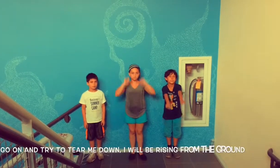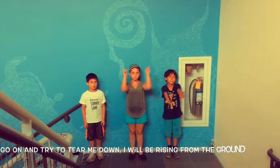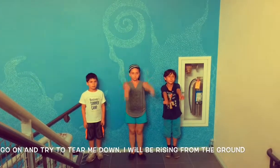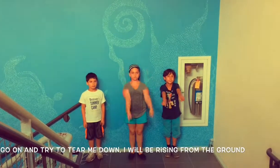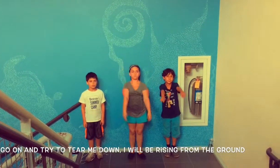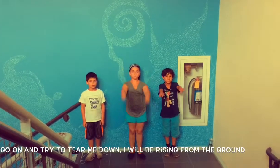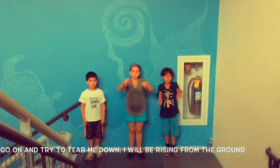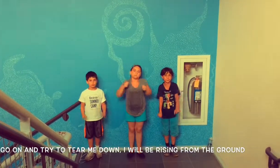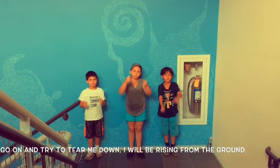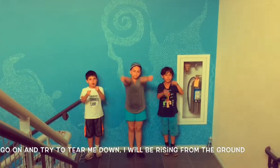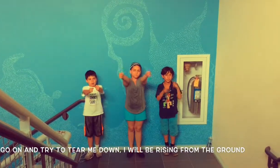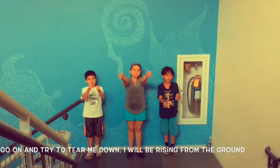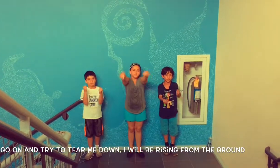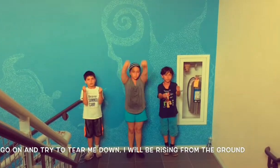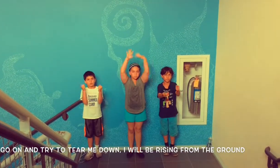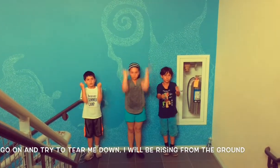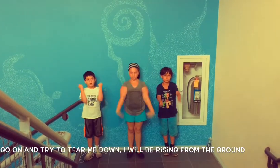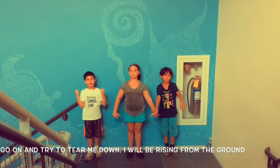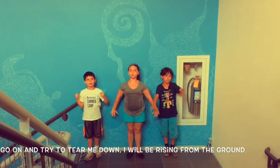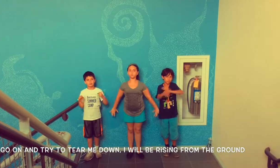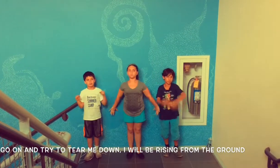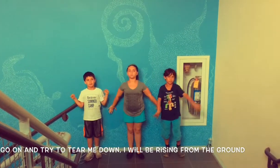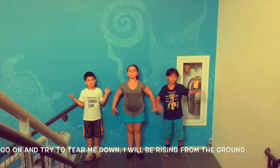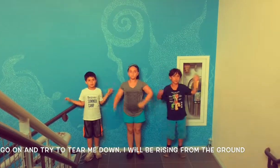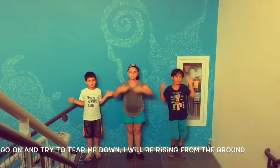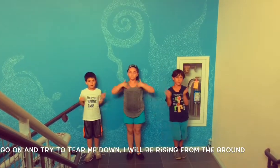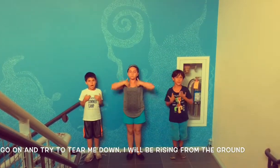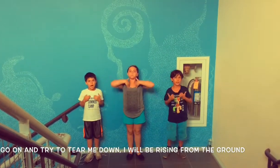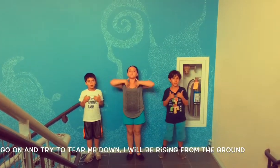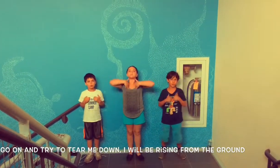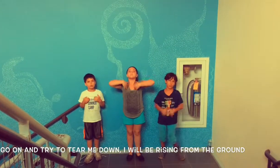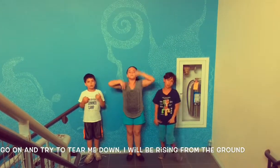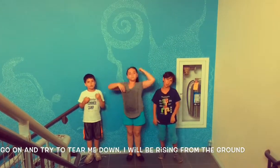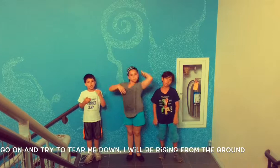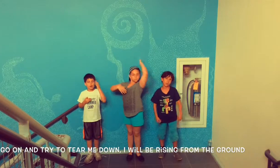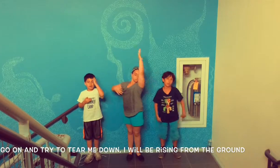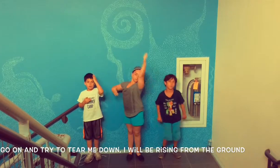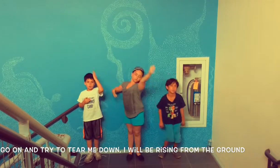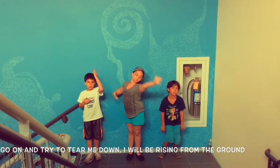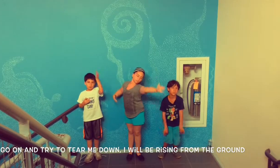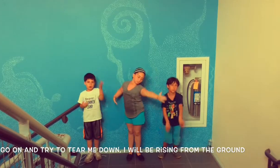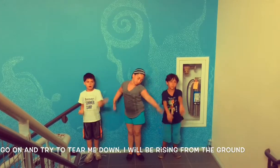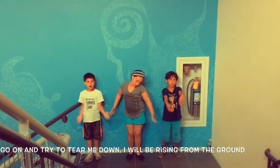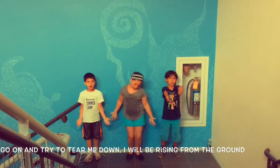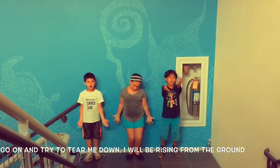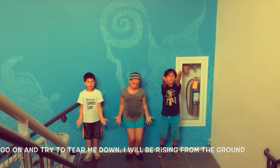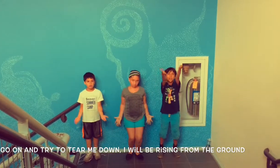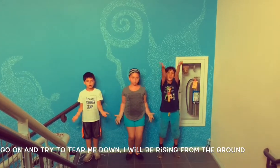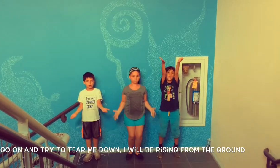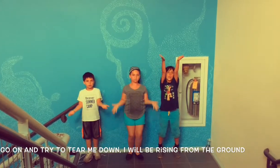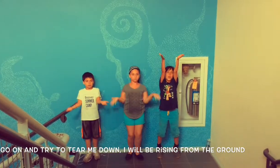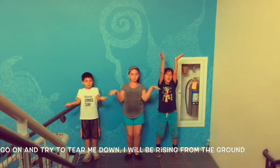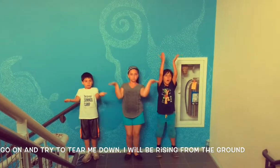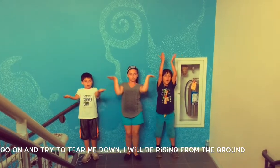Go on and try to tear me down. I will be rising from